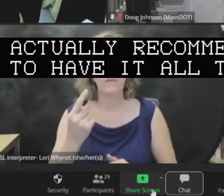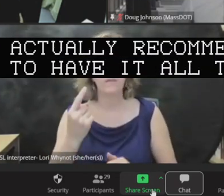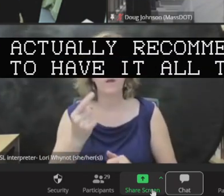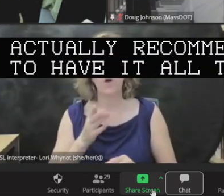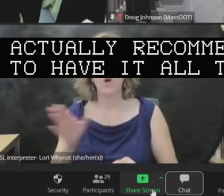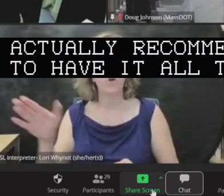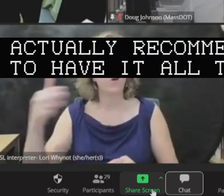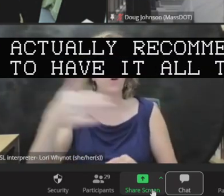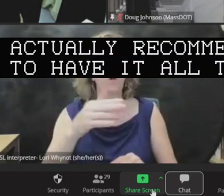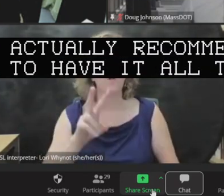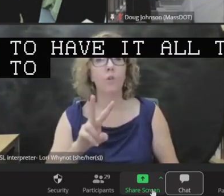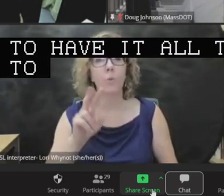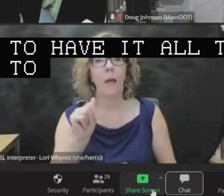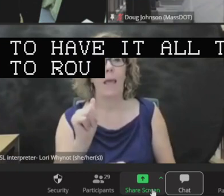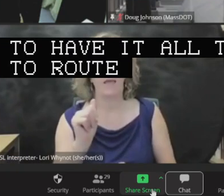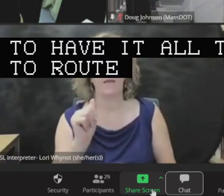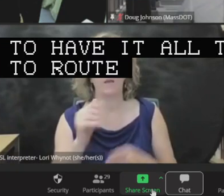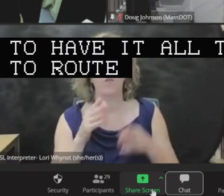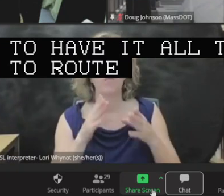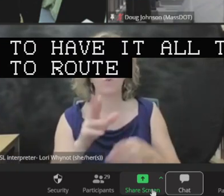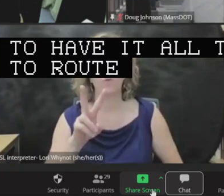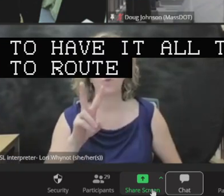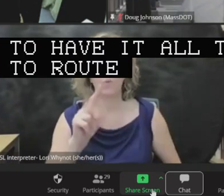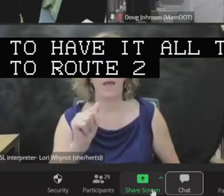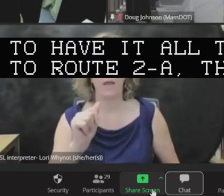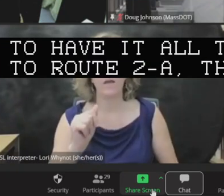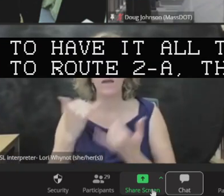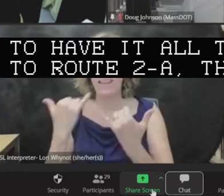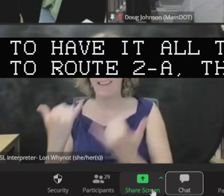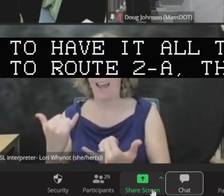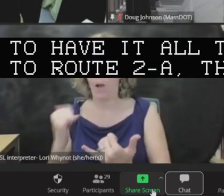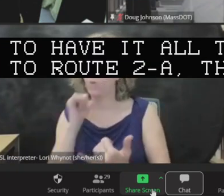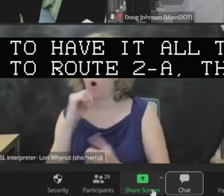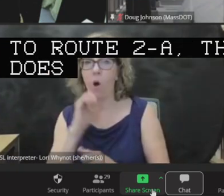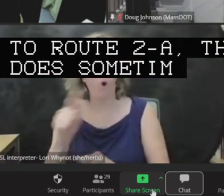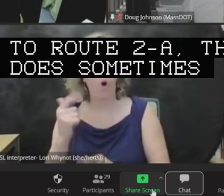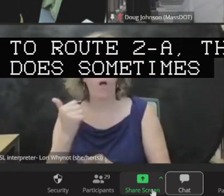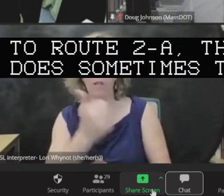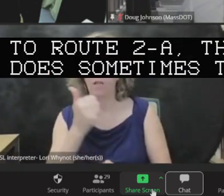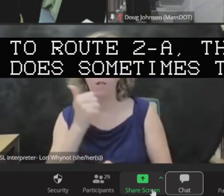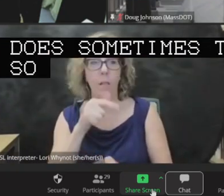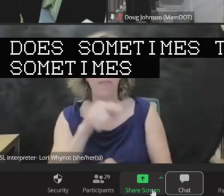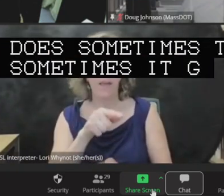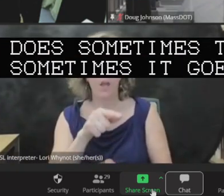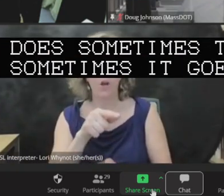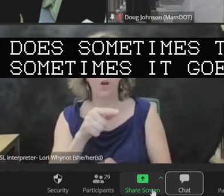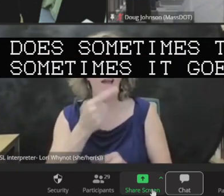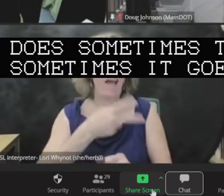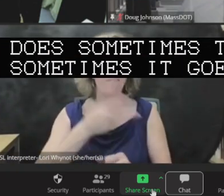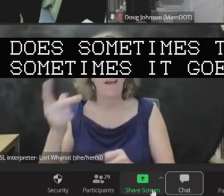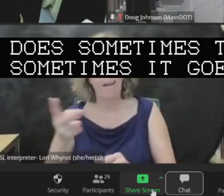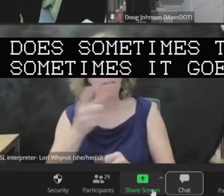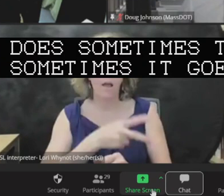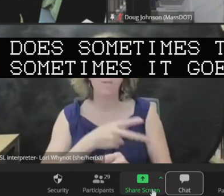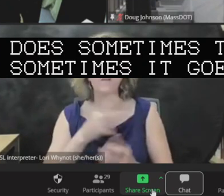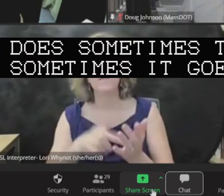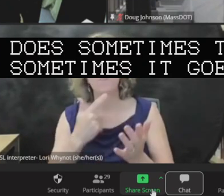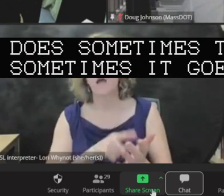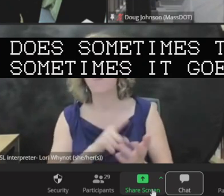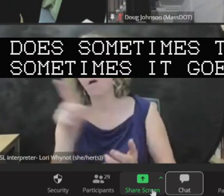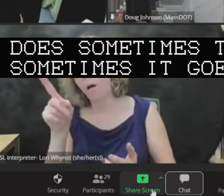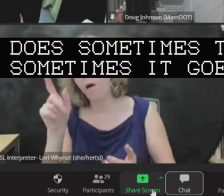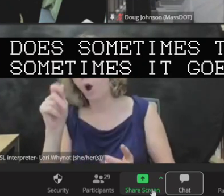2A, the way that it does sometimes today, but sometimes it goes up to Arlington, the